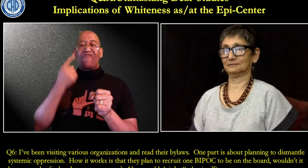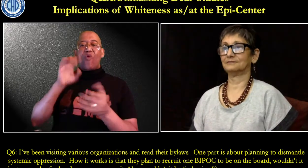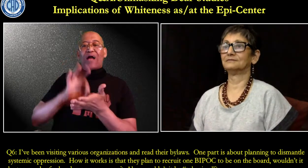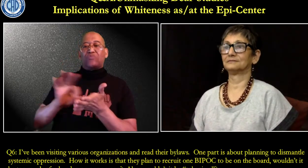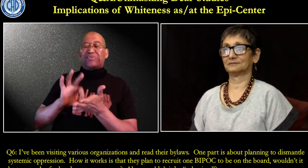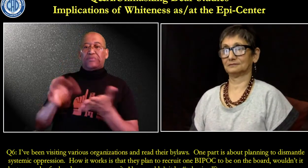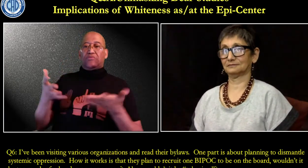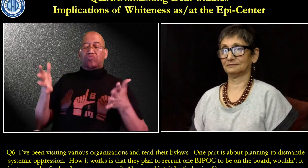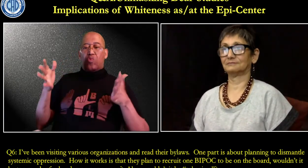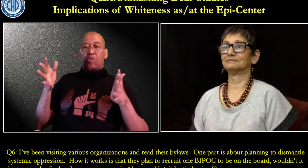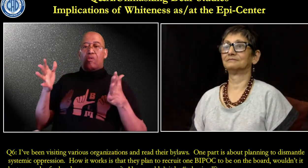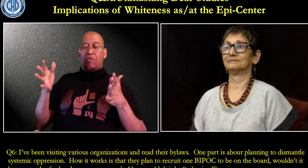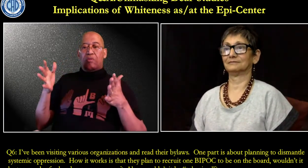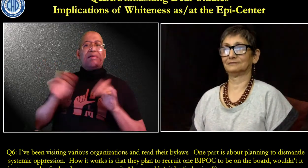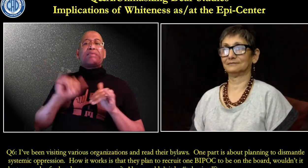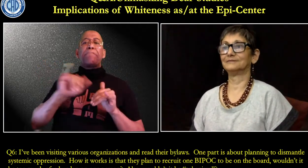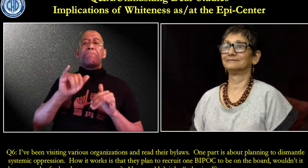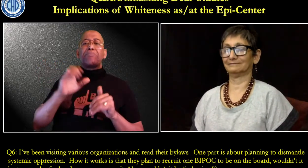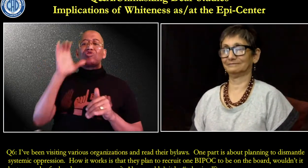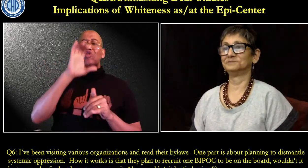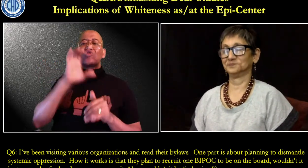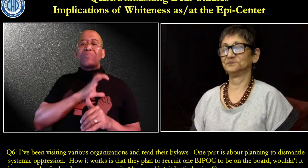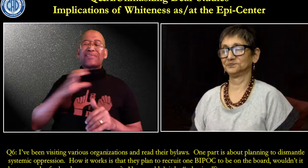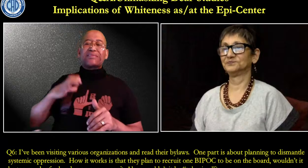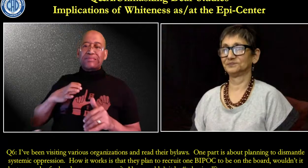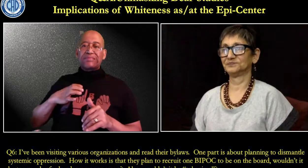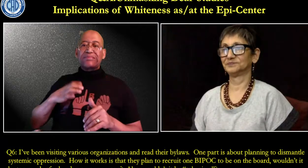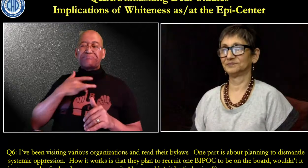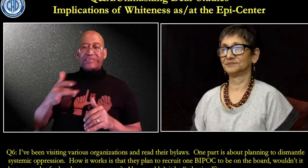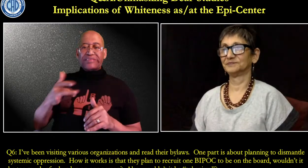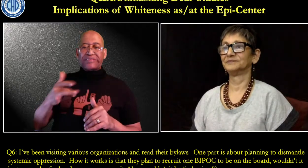that. But